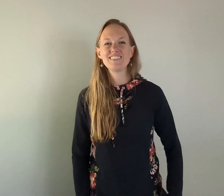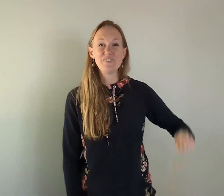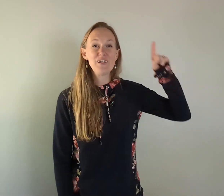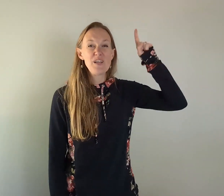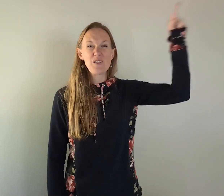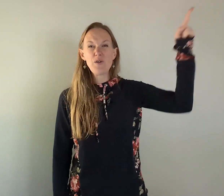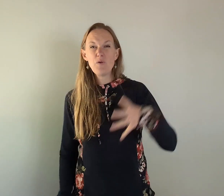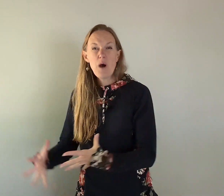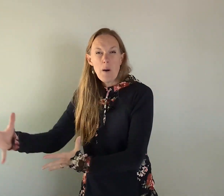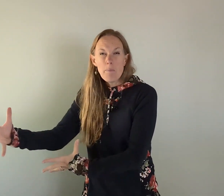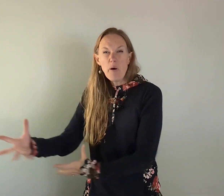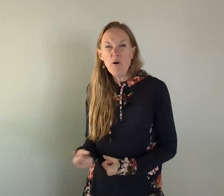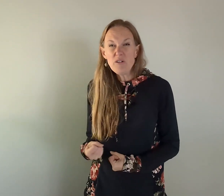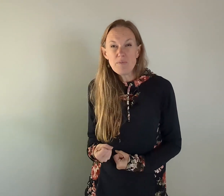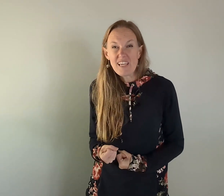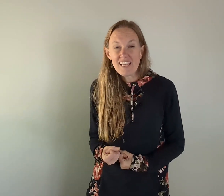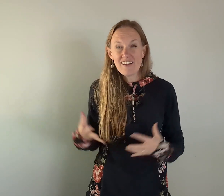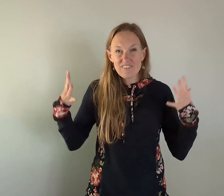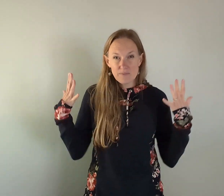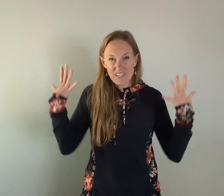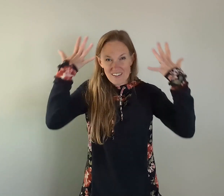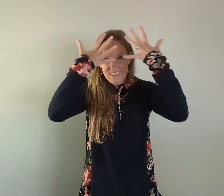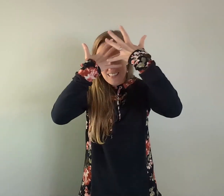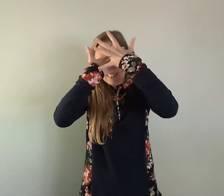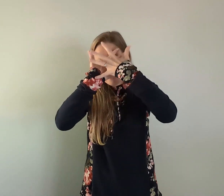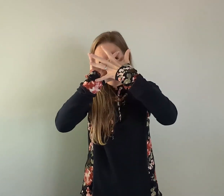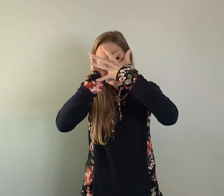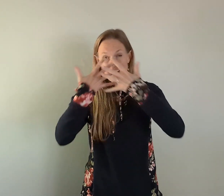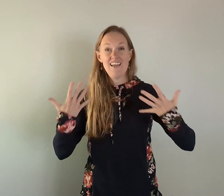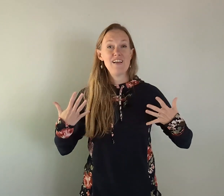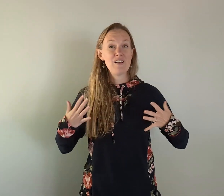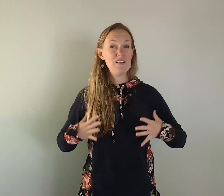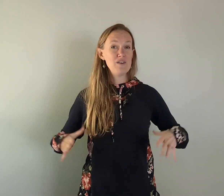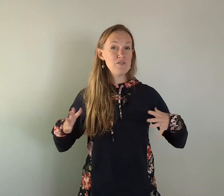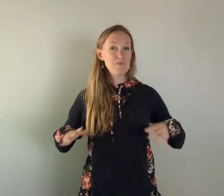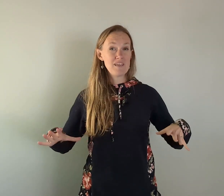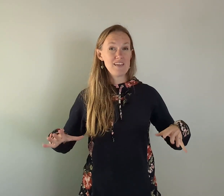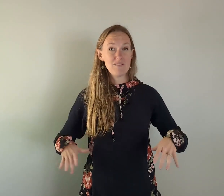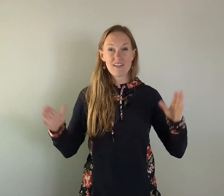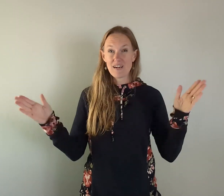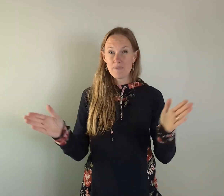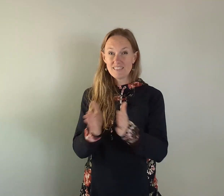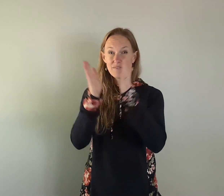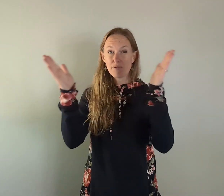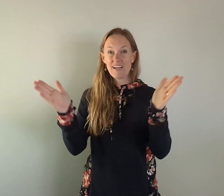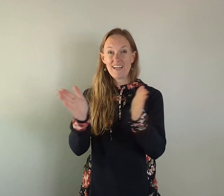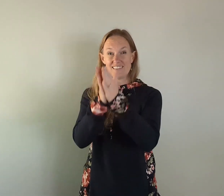so you pulled me from darkness, clothed me with garments of praise.